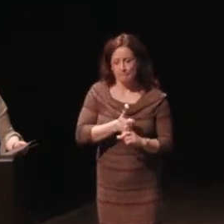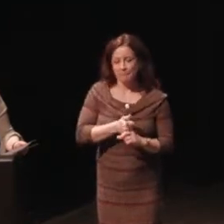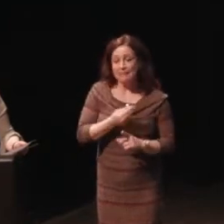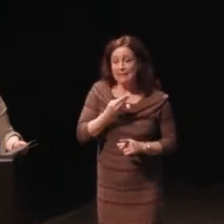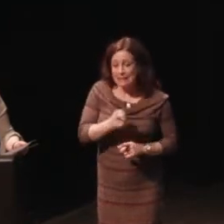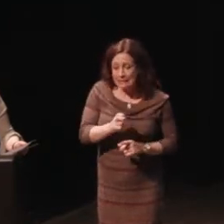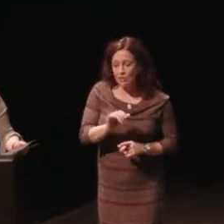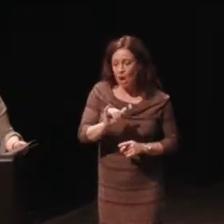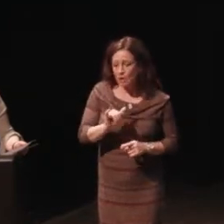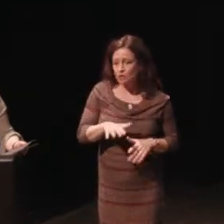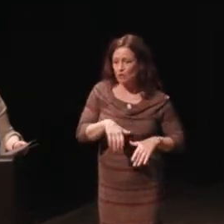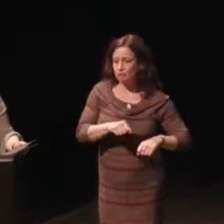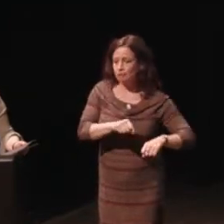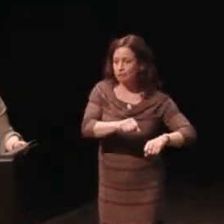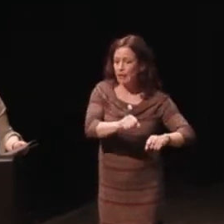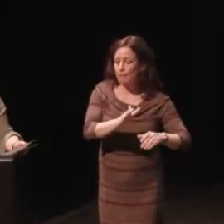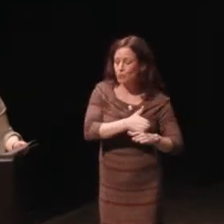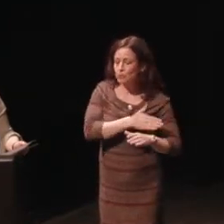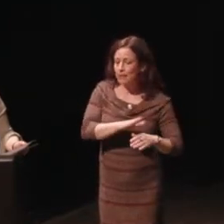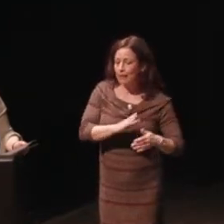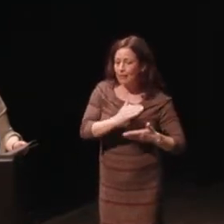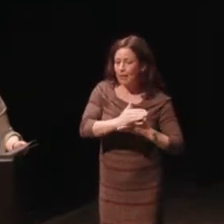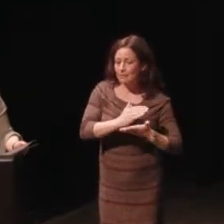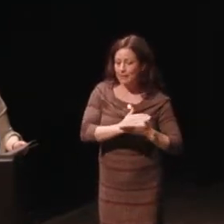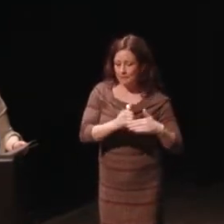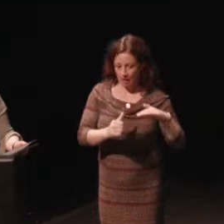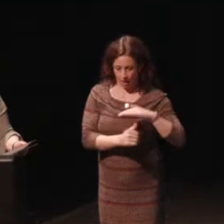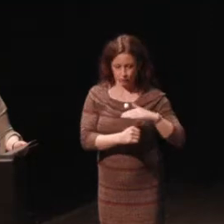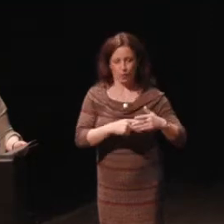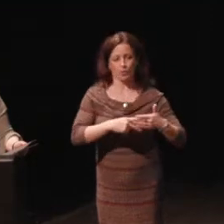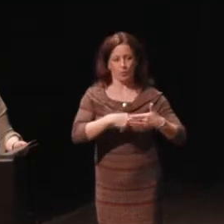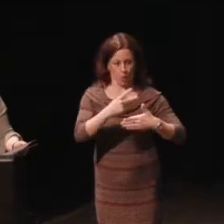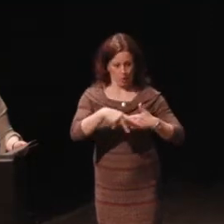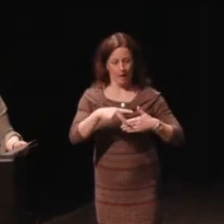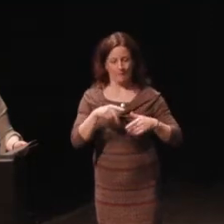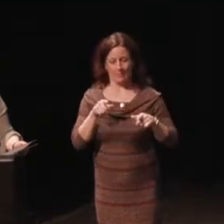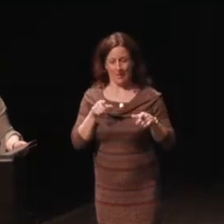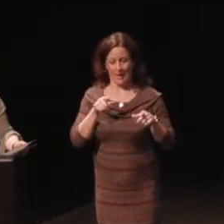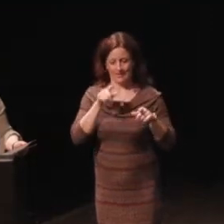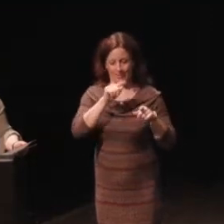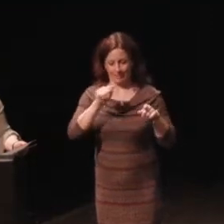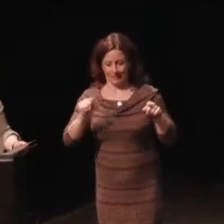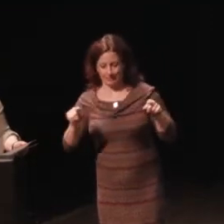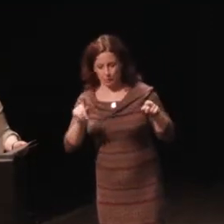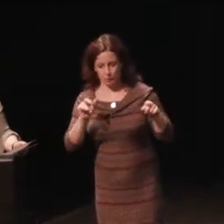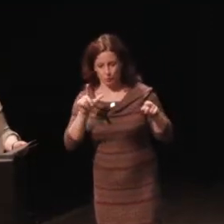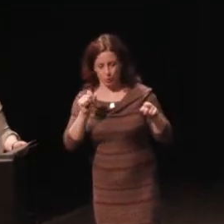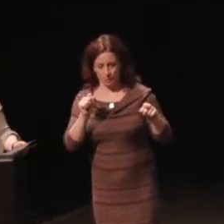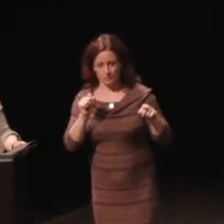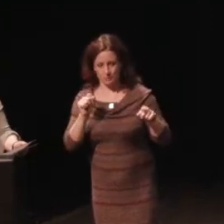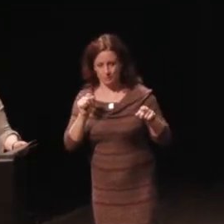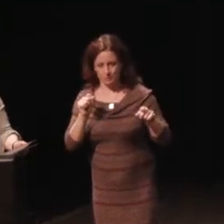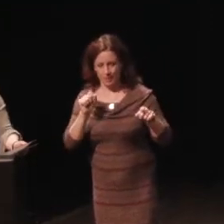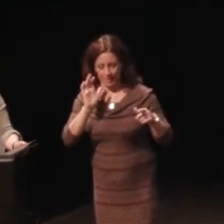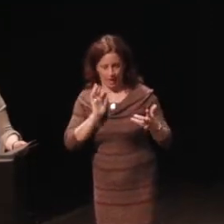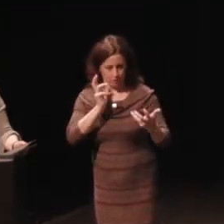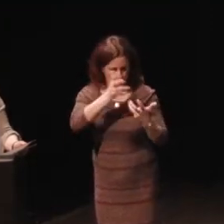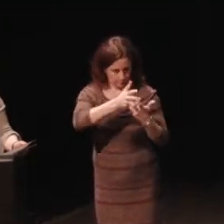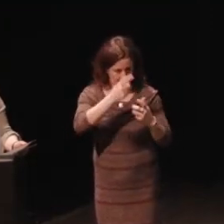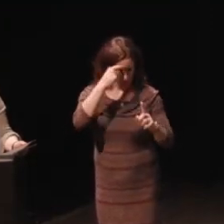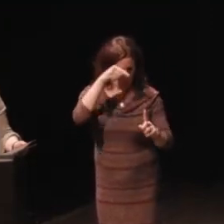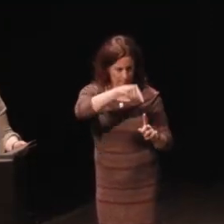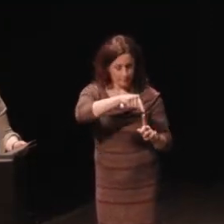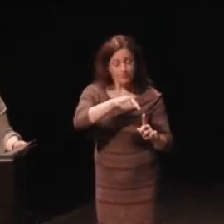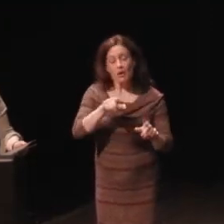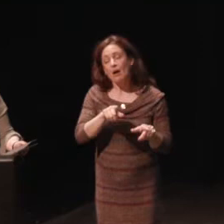also takes music lessons in the program that these tools are addressed to,